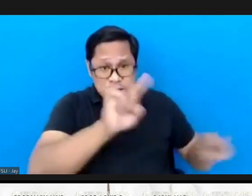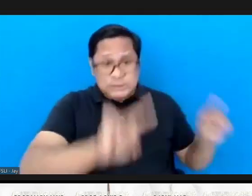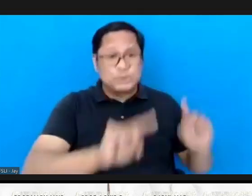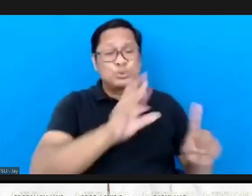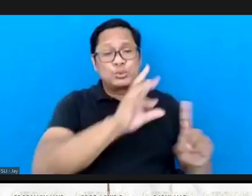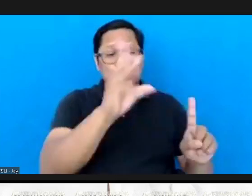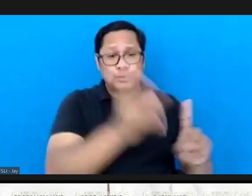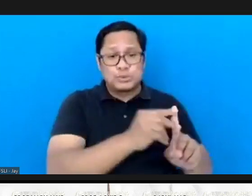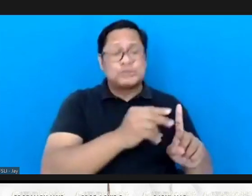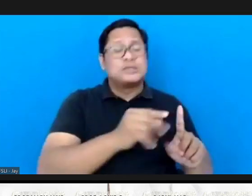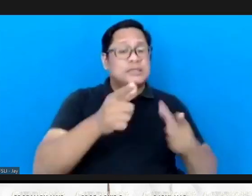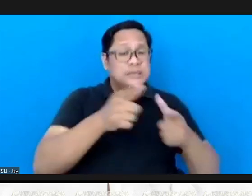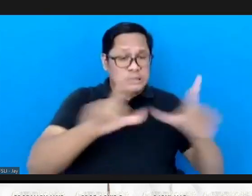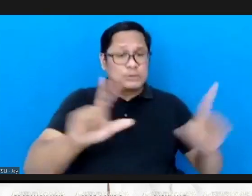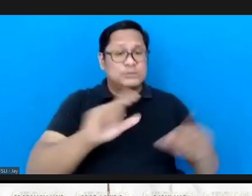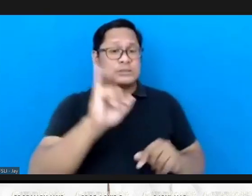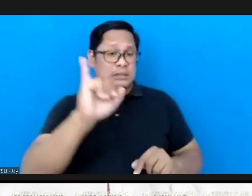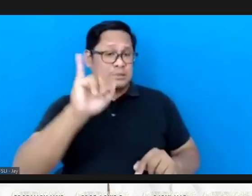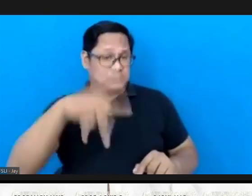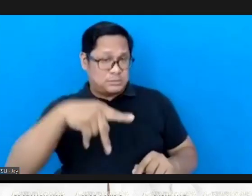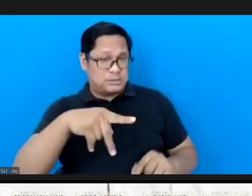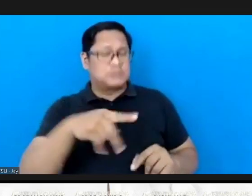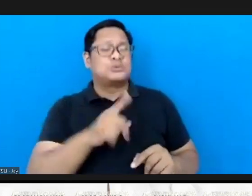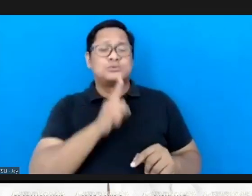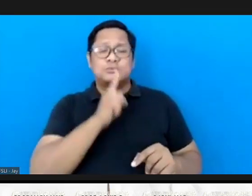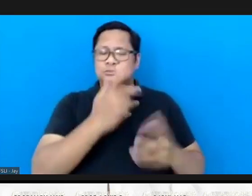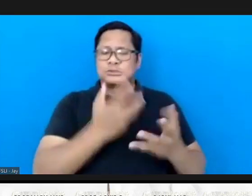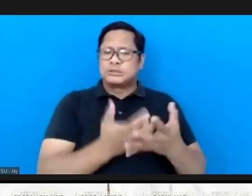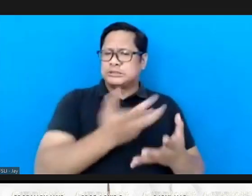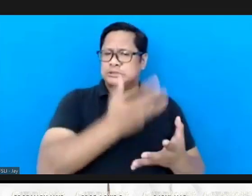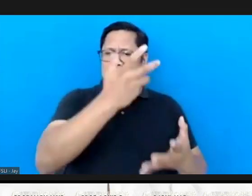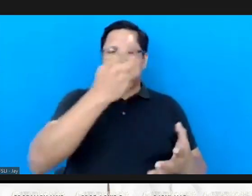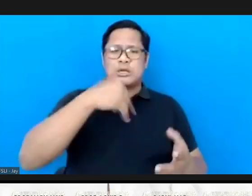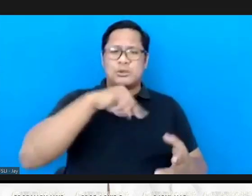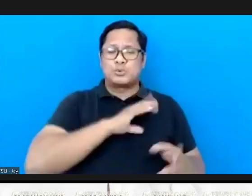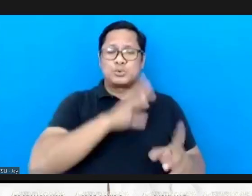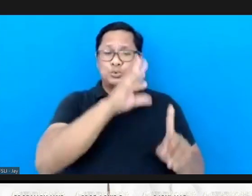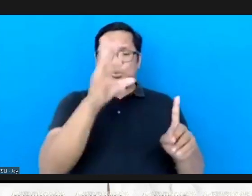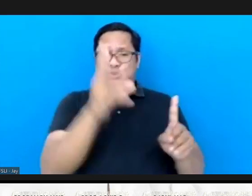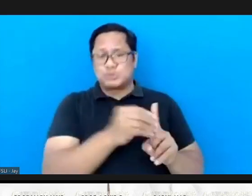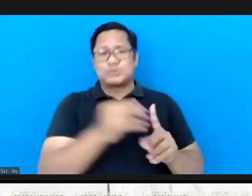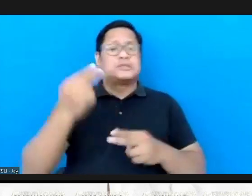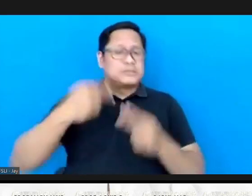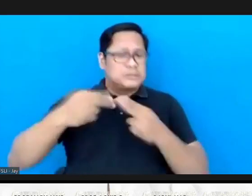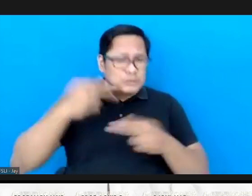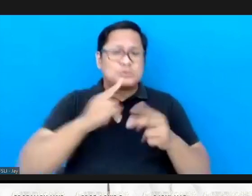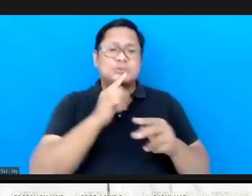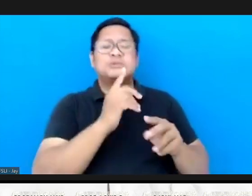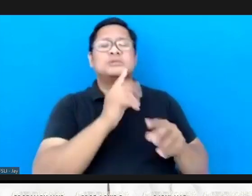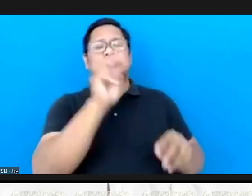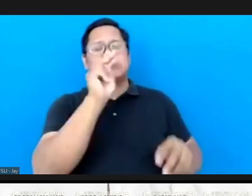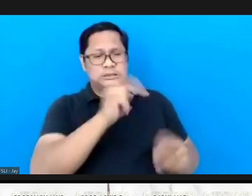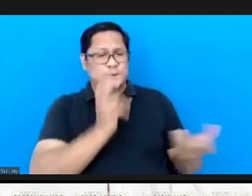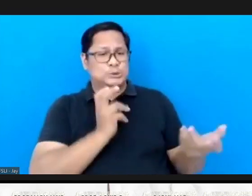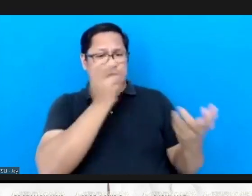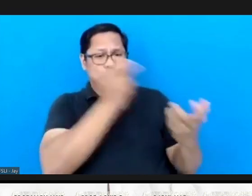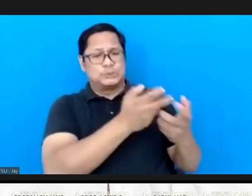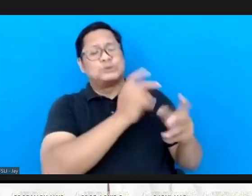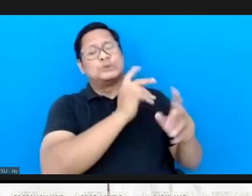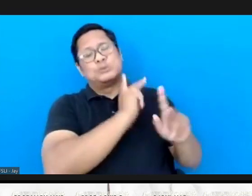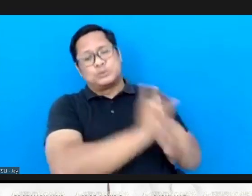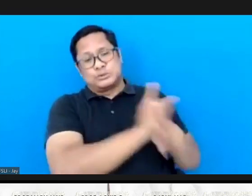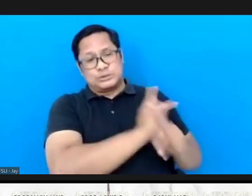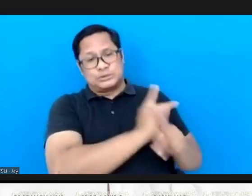the IPs that enrich our cultural heritage that deserves protection as vehicles of